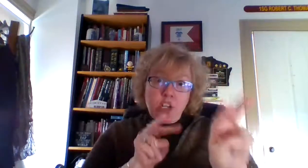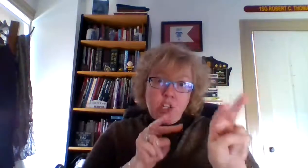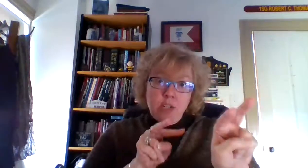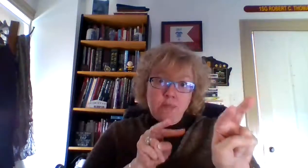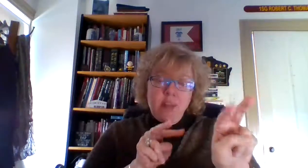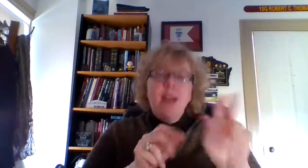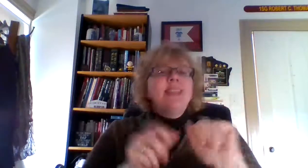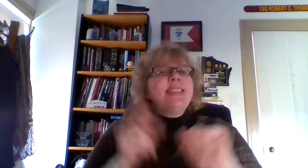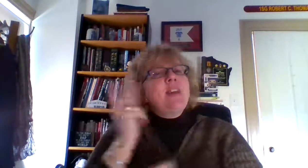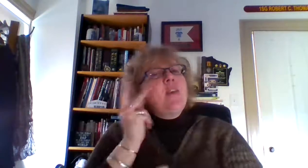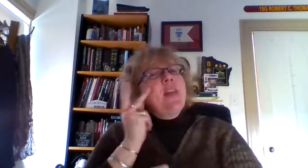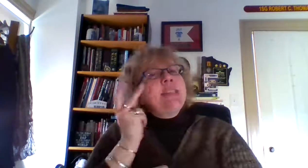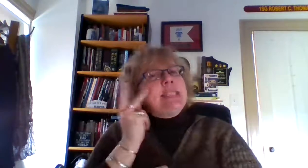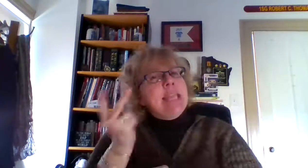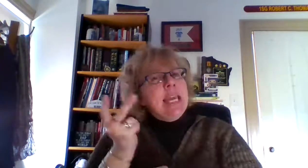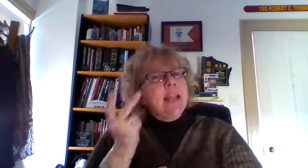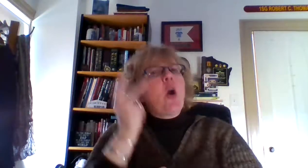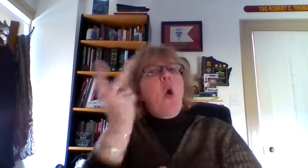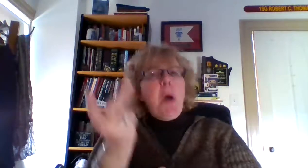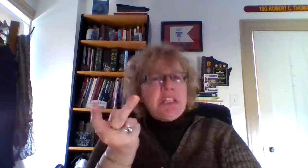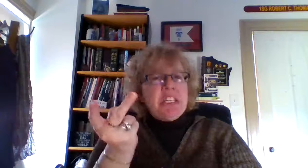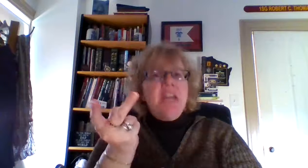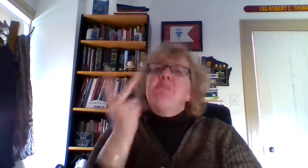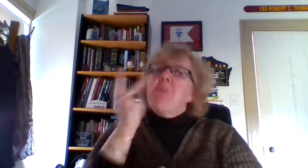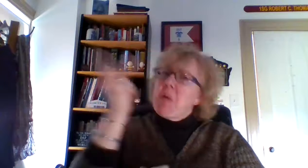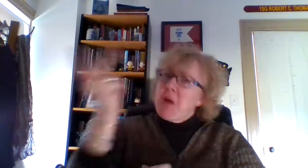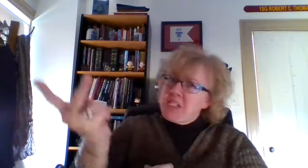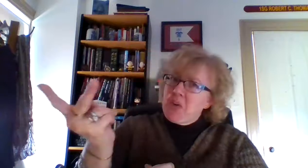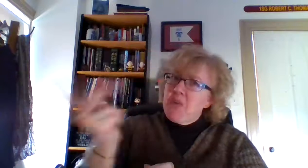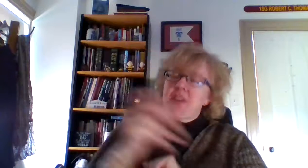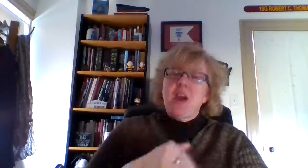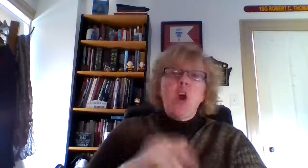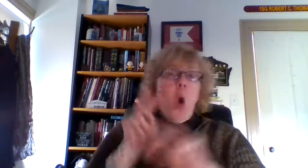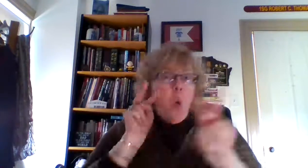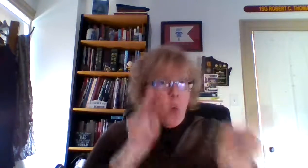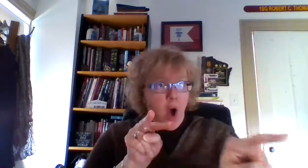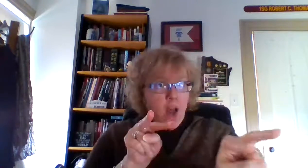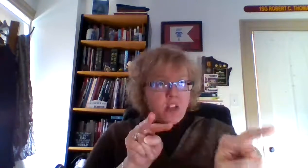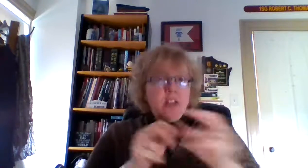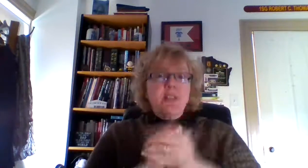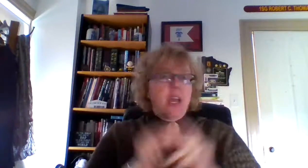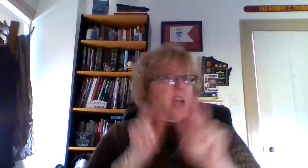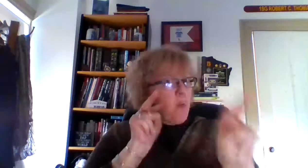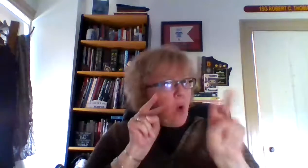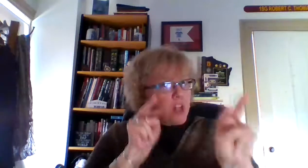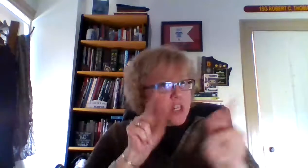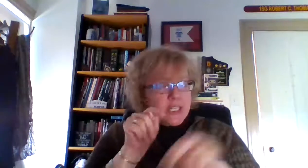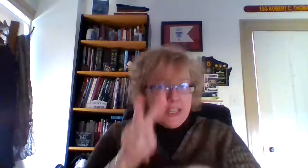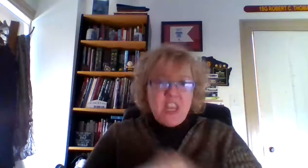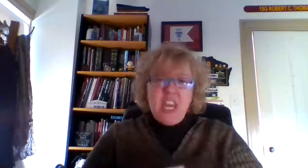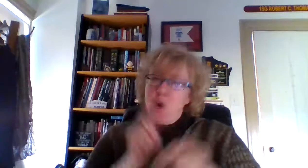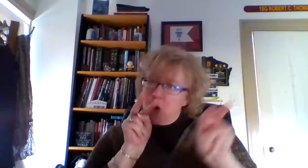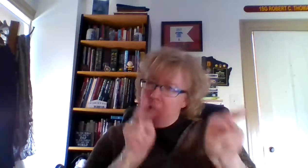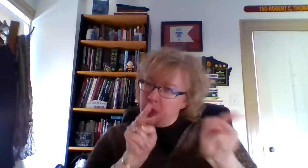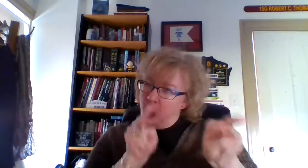Watch. This is different than see. Like, oh, I see it. Oh, I see you over there. Watch is like I'm watching TV or I'm